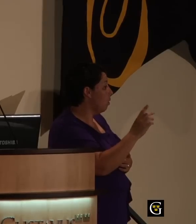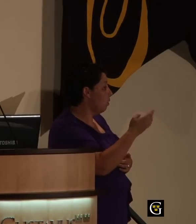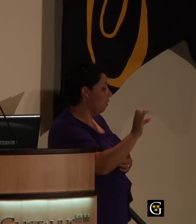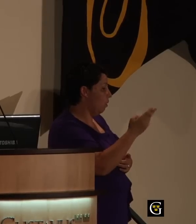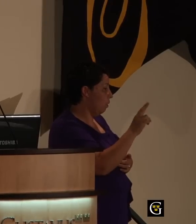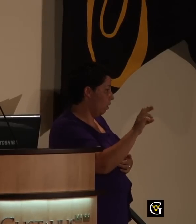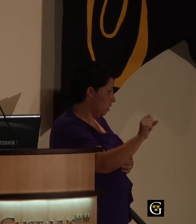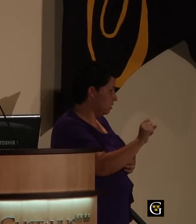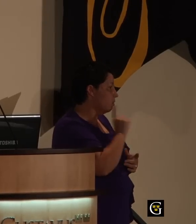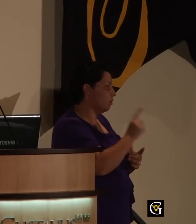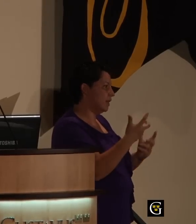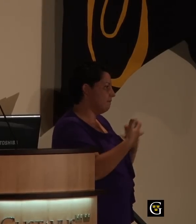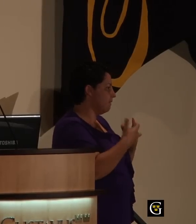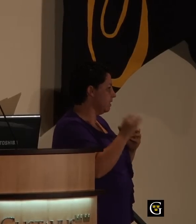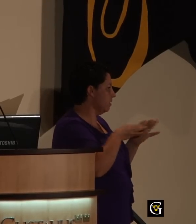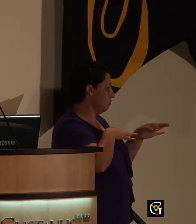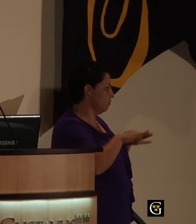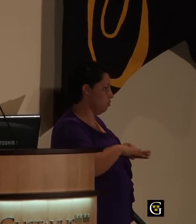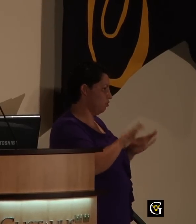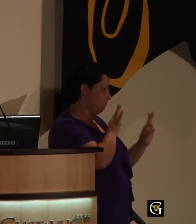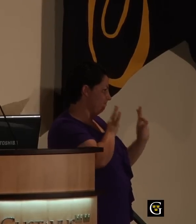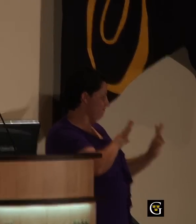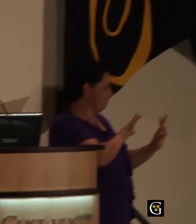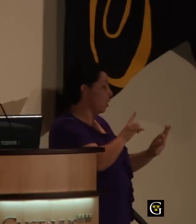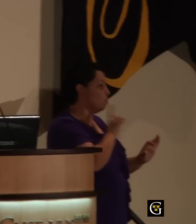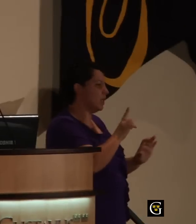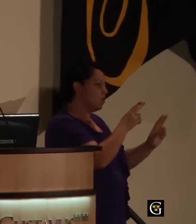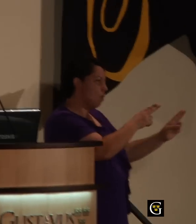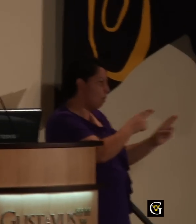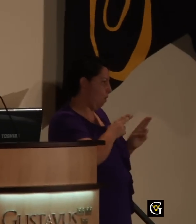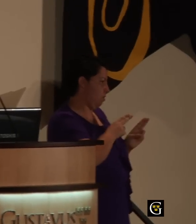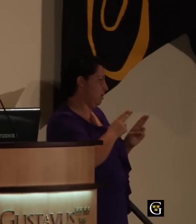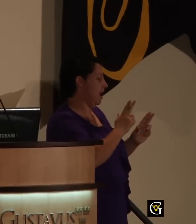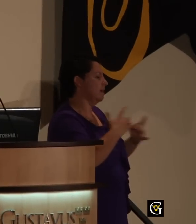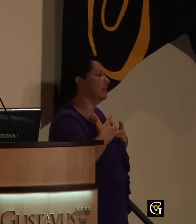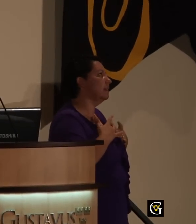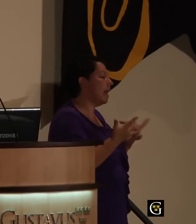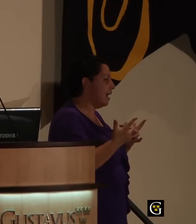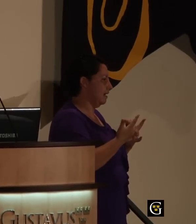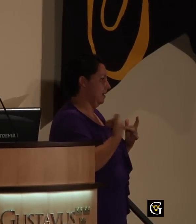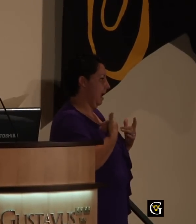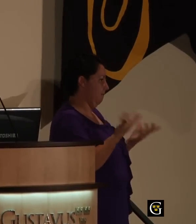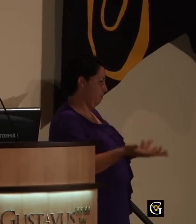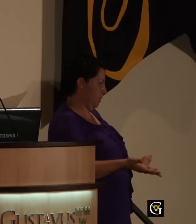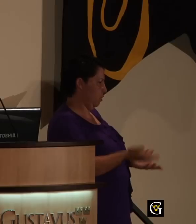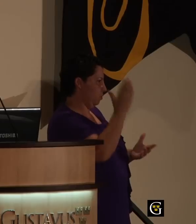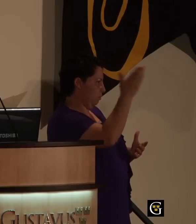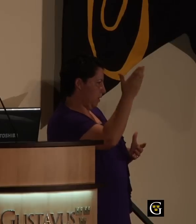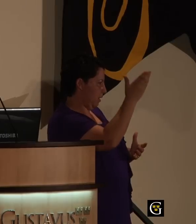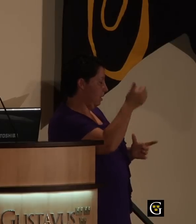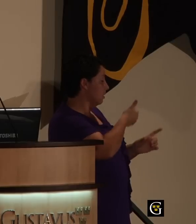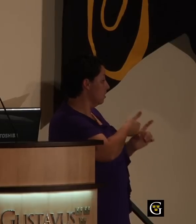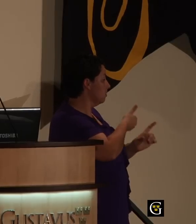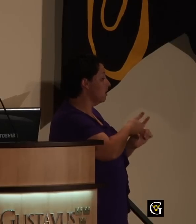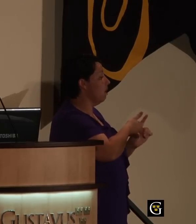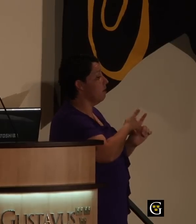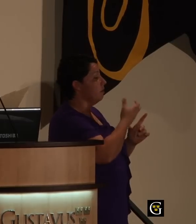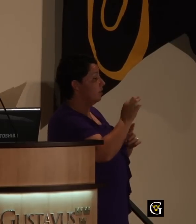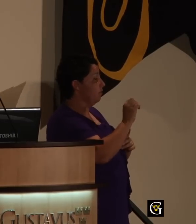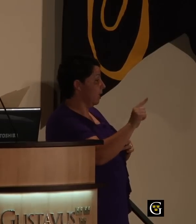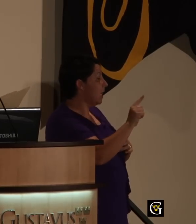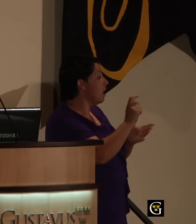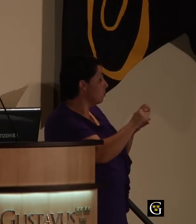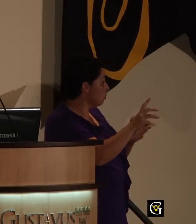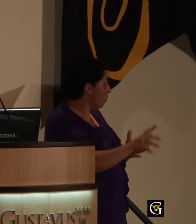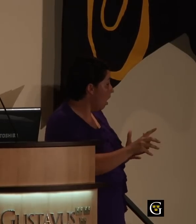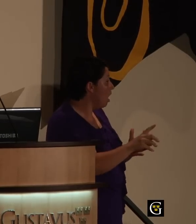and delighted to have him here. Dr. Chorost, who is a technology theorist and freelance writer, earned his bachelor's